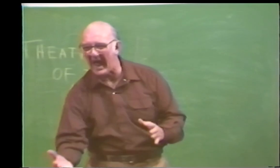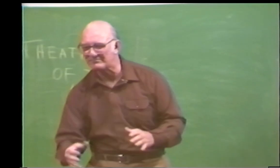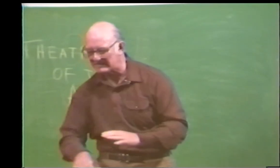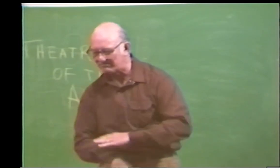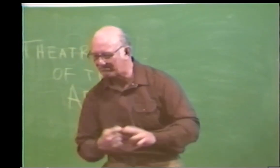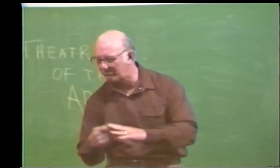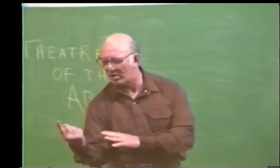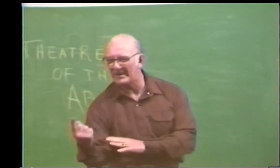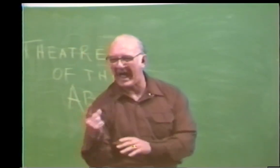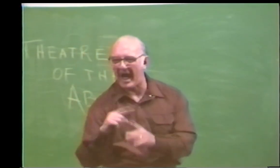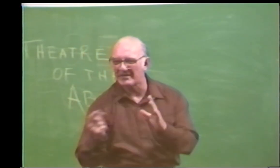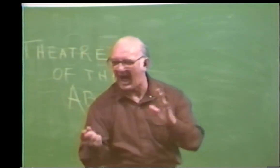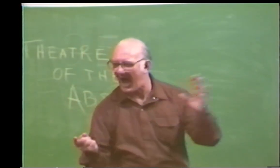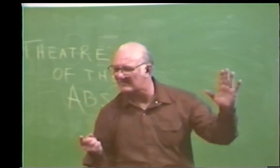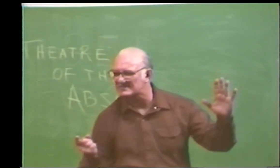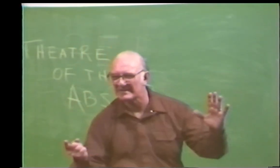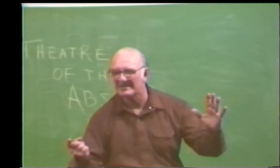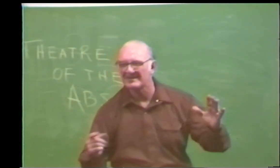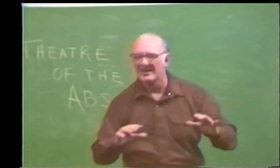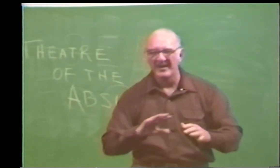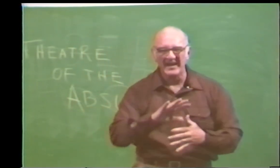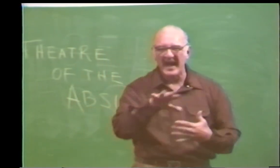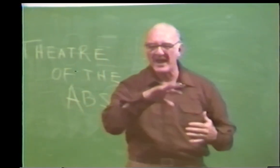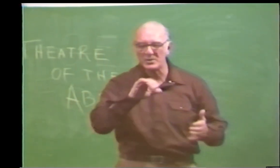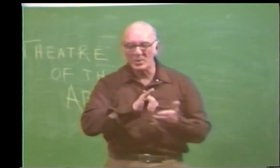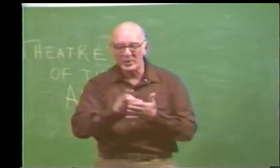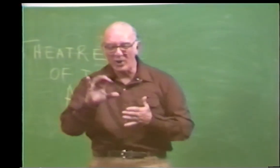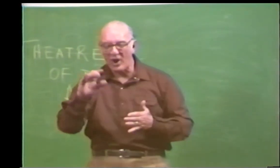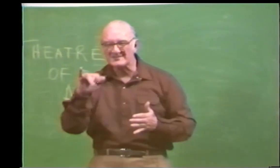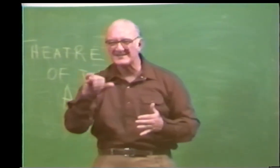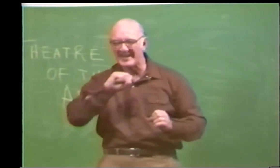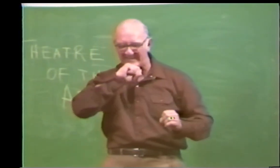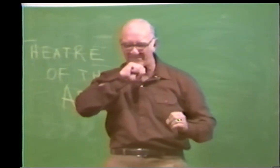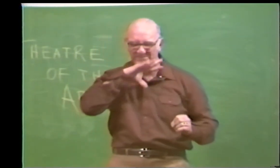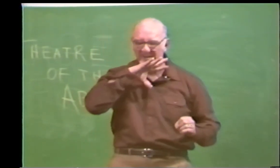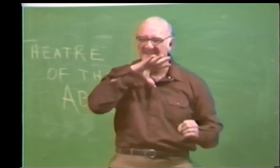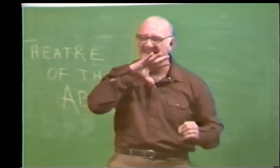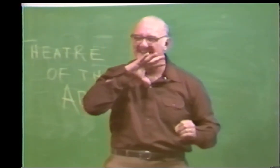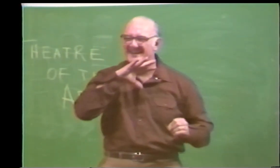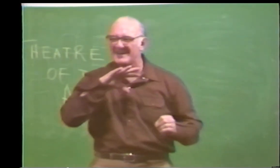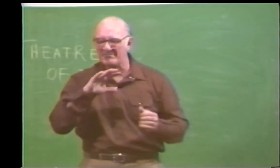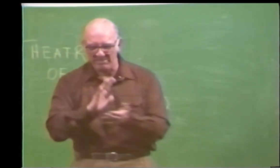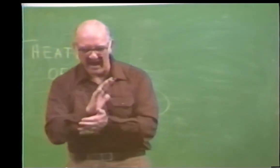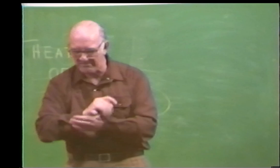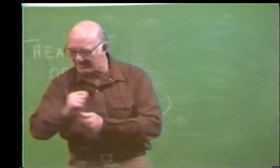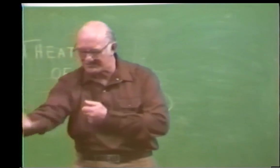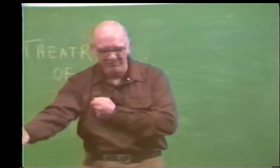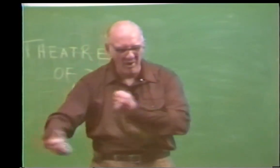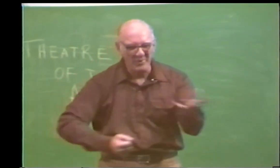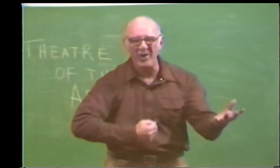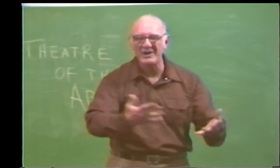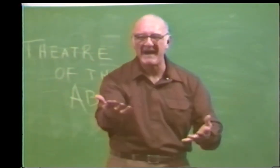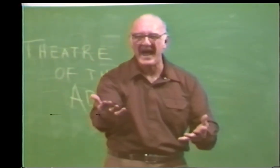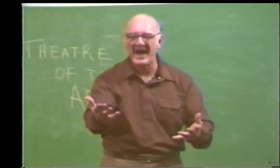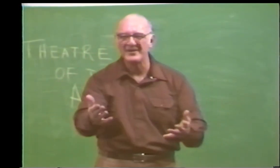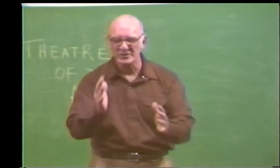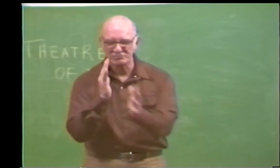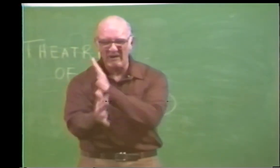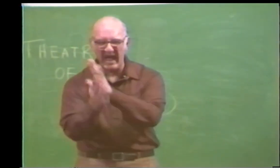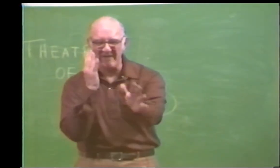craps, pulling out knives. And New York City, filthy, papers thrown all around.